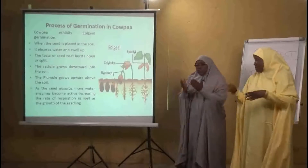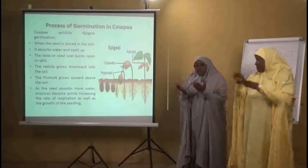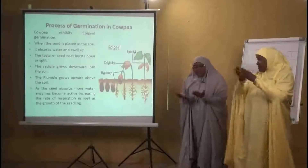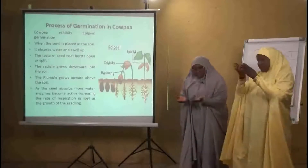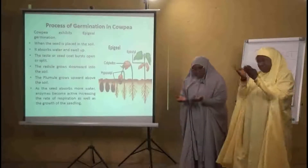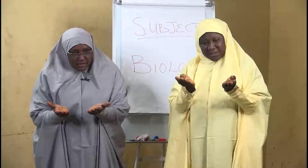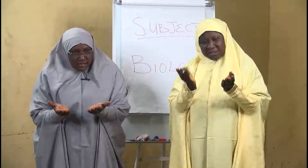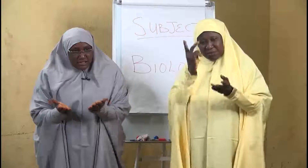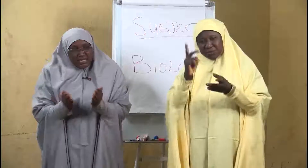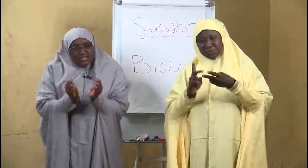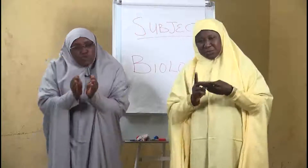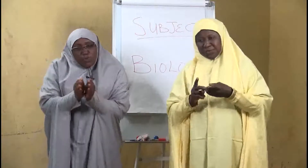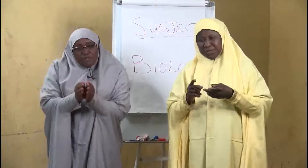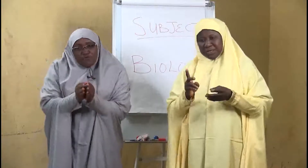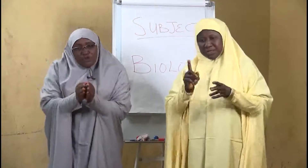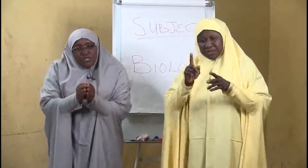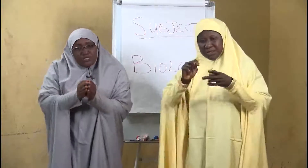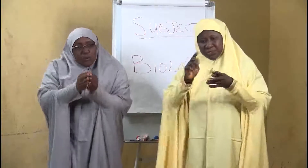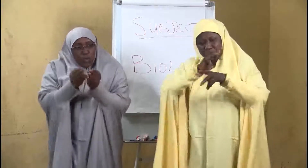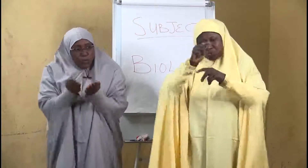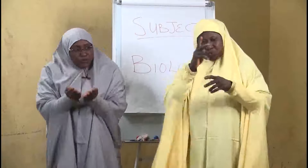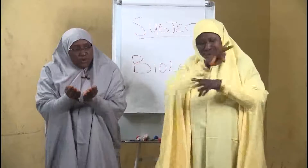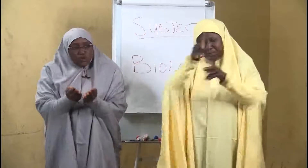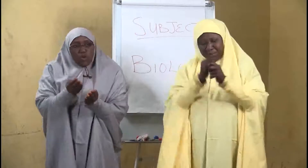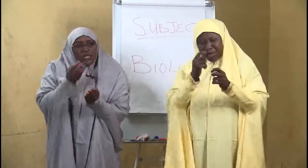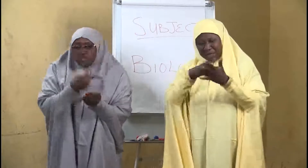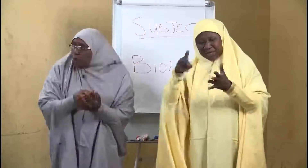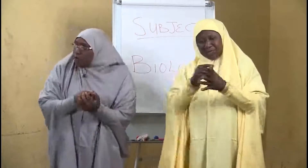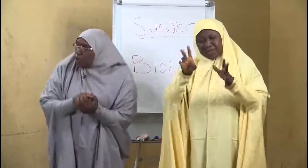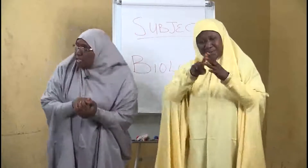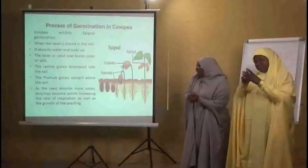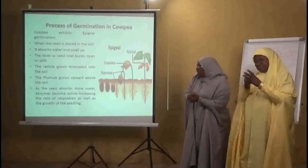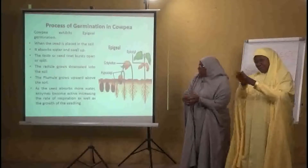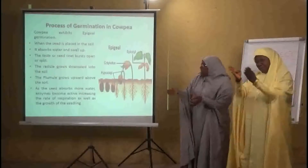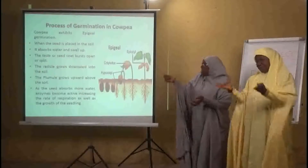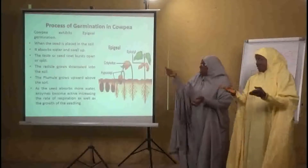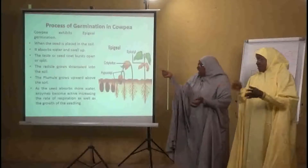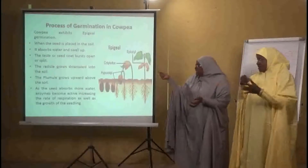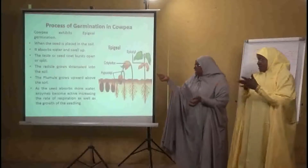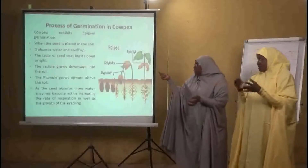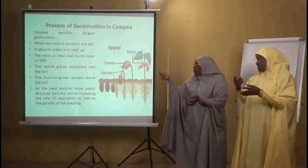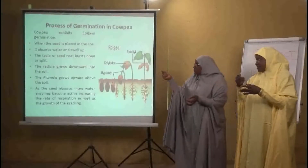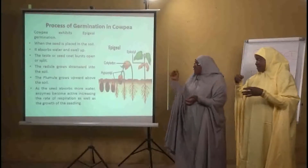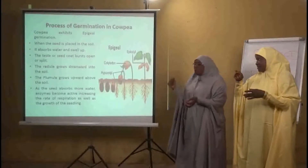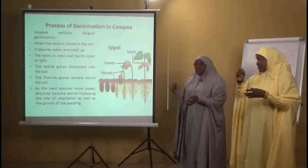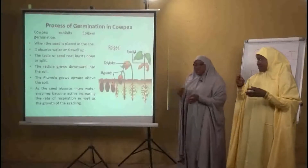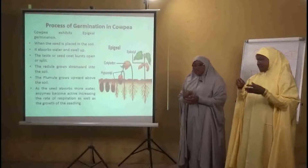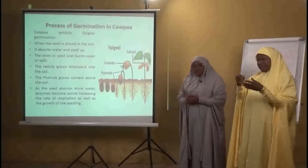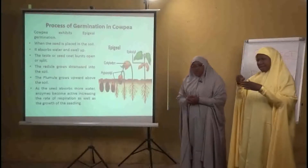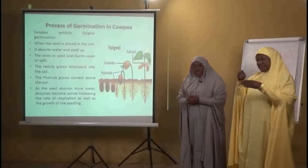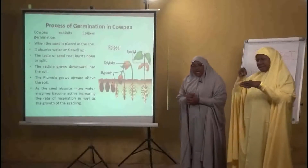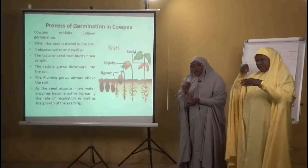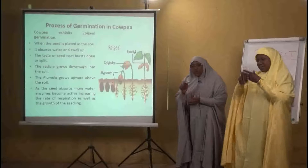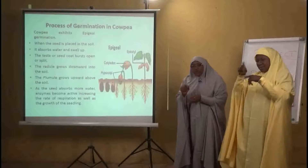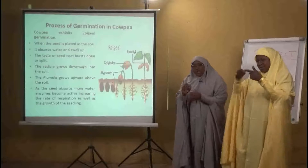or splits. That is, the two parts of the beans open. So when it opens, what happens? The radicle grows downward into the